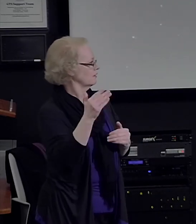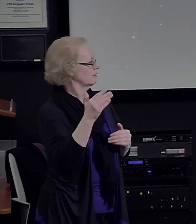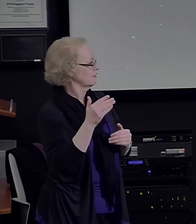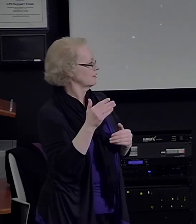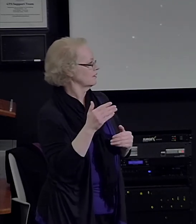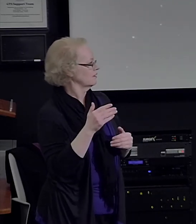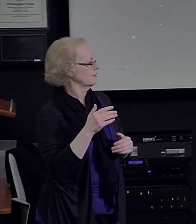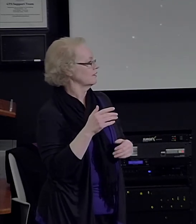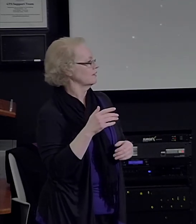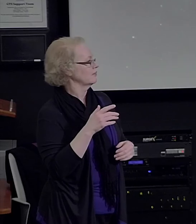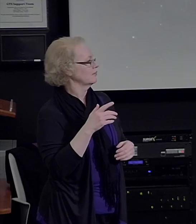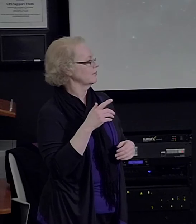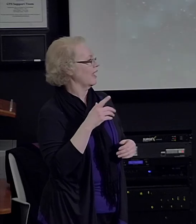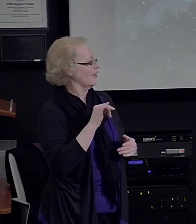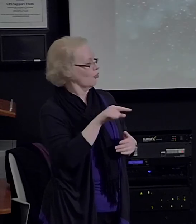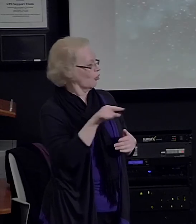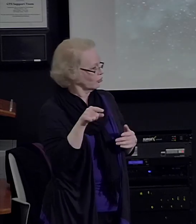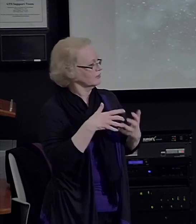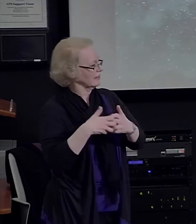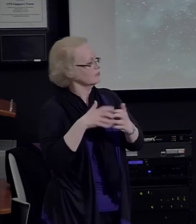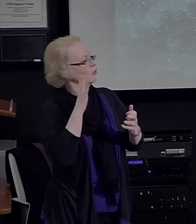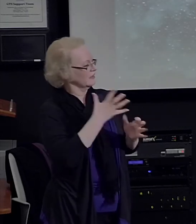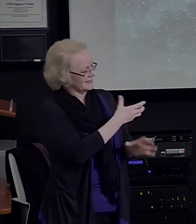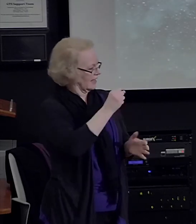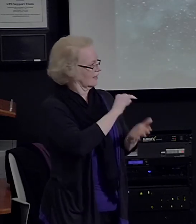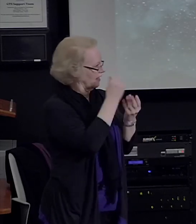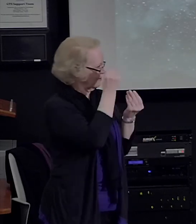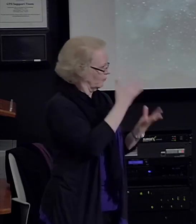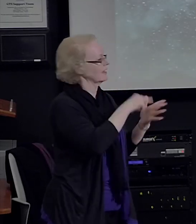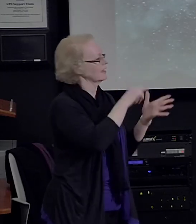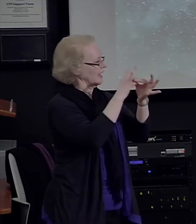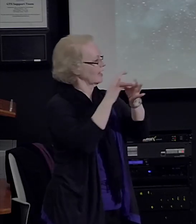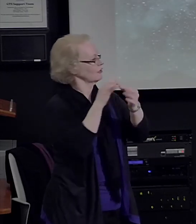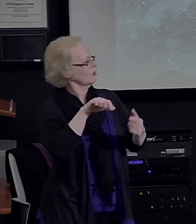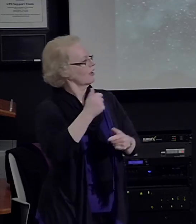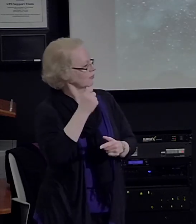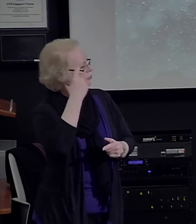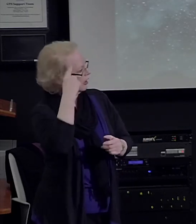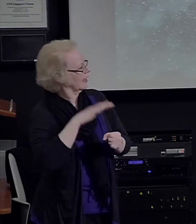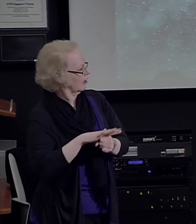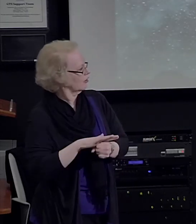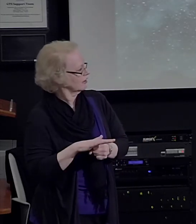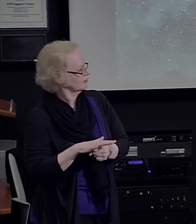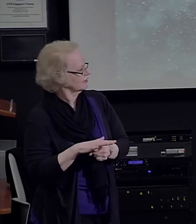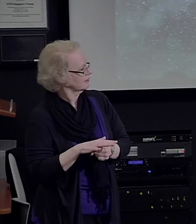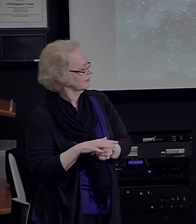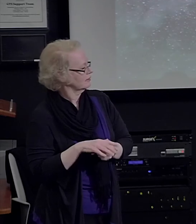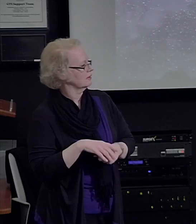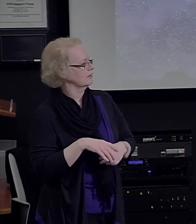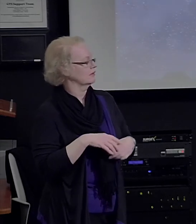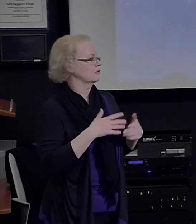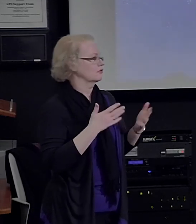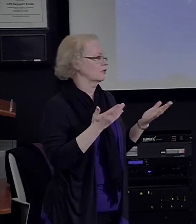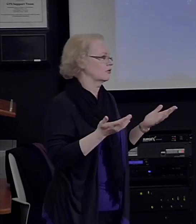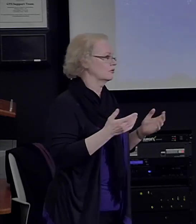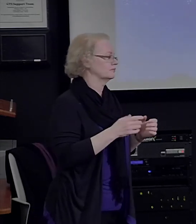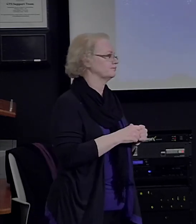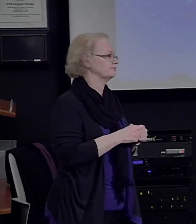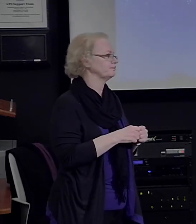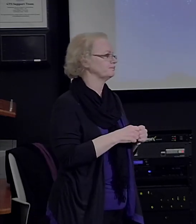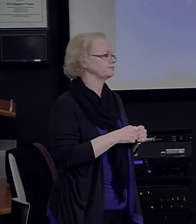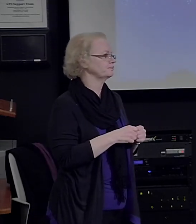take that information and connect it with other brain areas so look at you know uh where you have